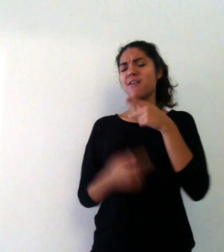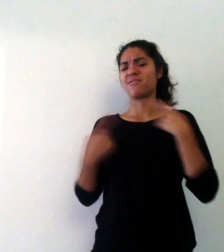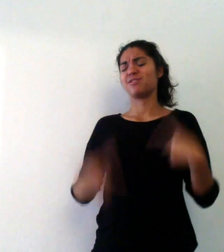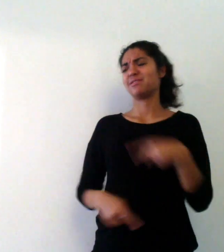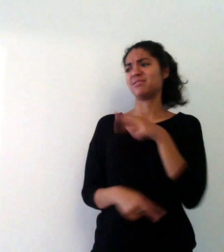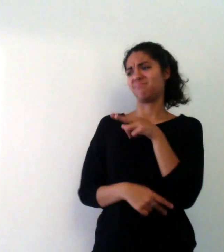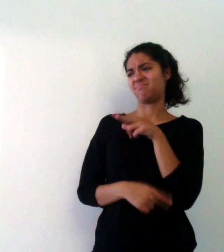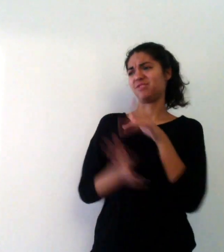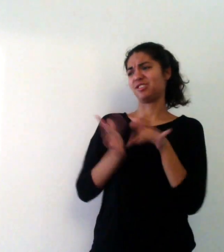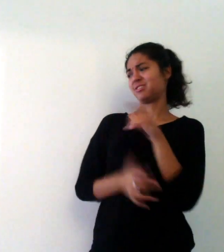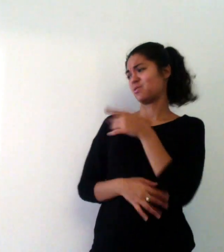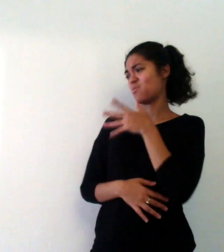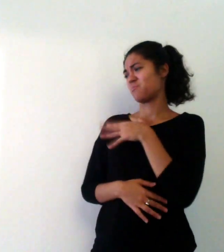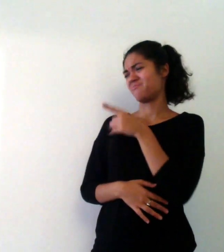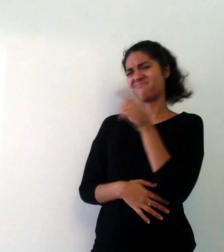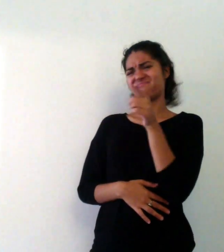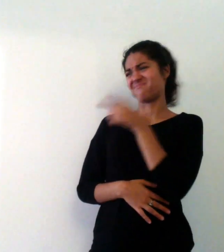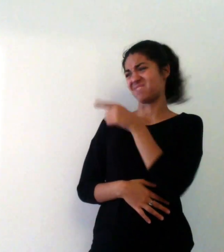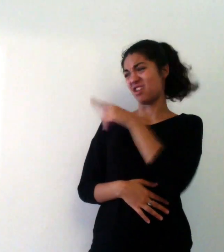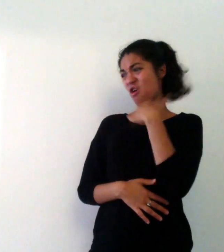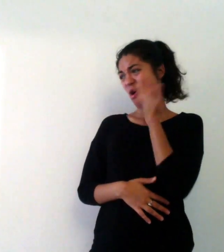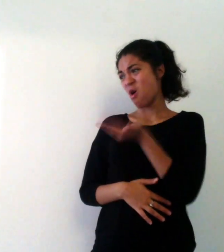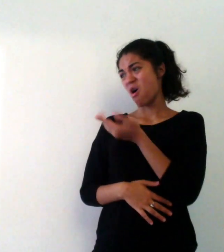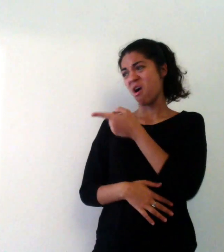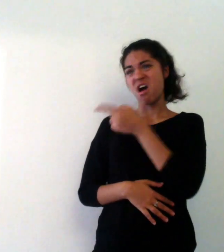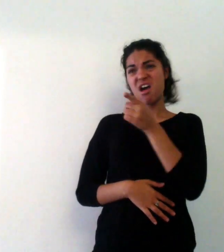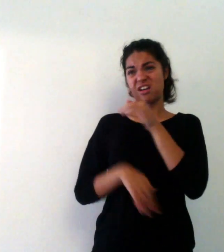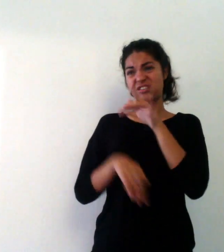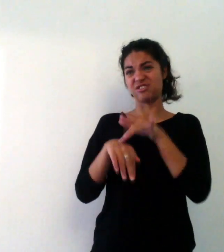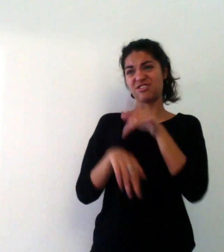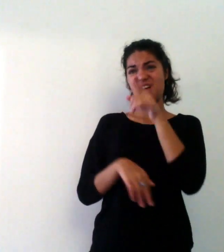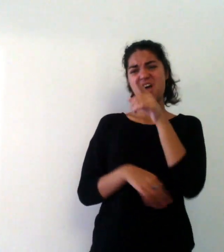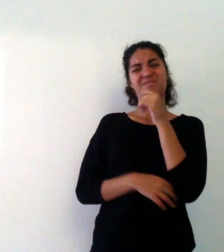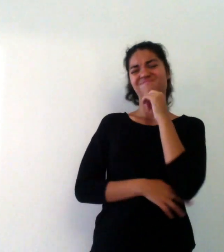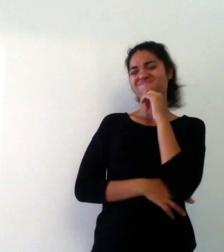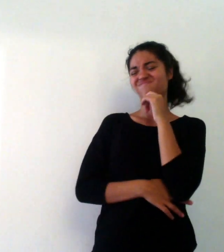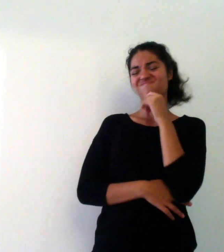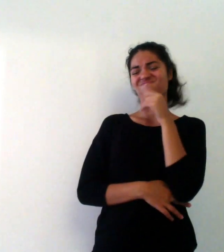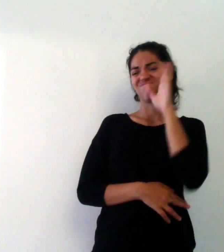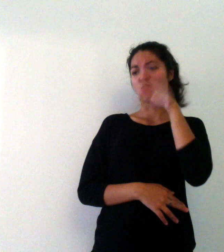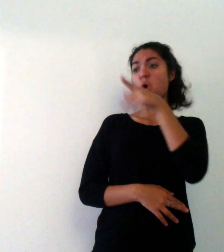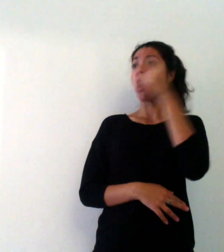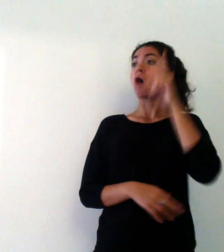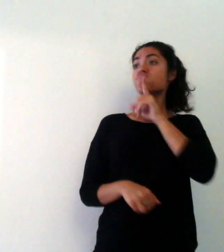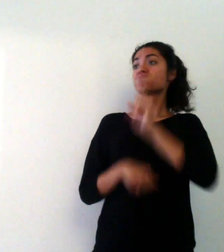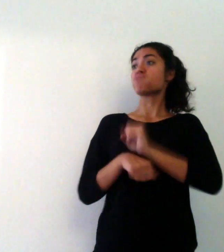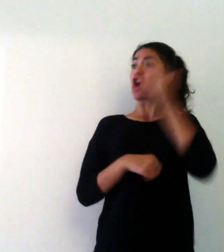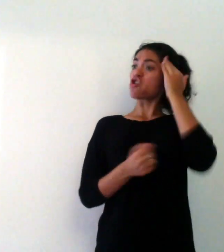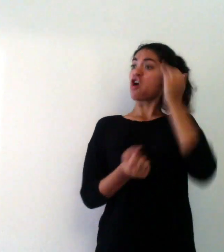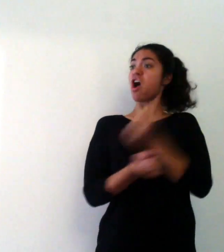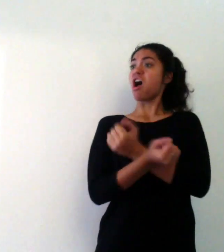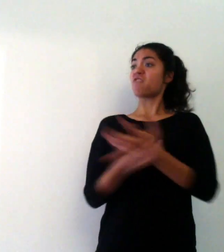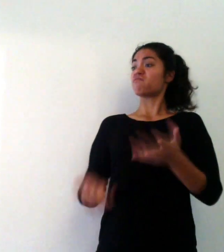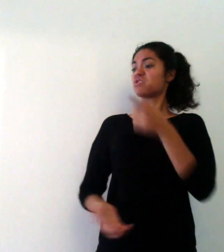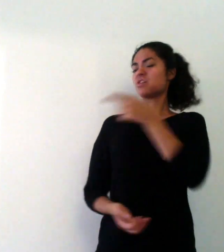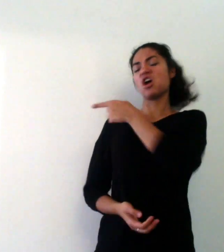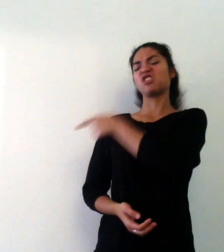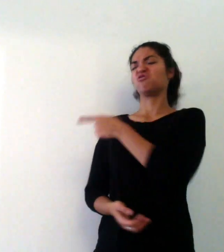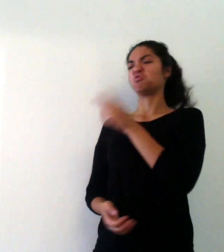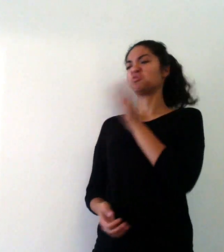But Jesus says, I know what you're thinking, Simon. Can I ask you a question? Simon, if you had a debt of 50 and a debt of